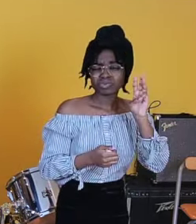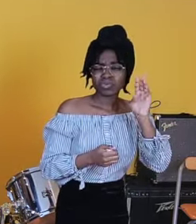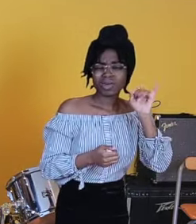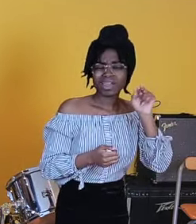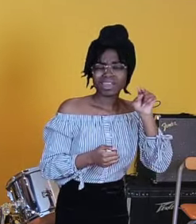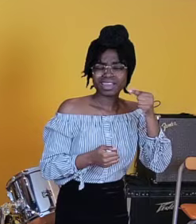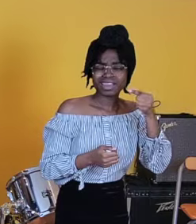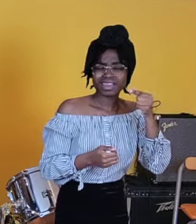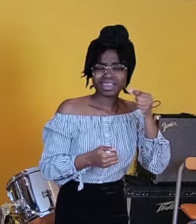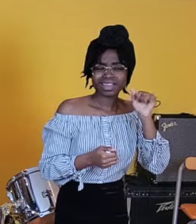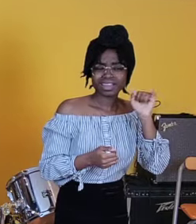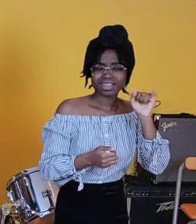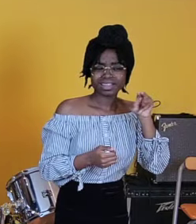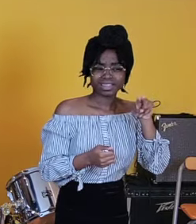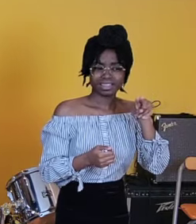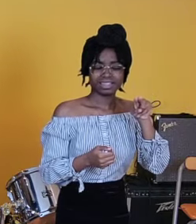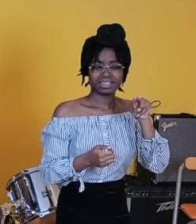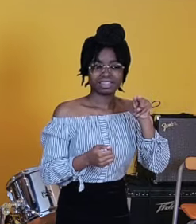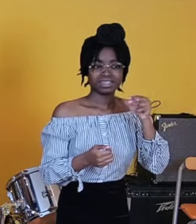you know. And